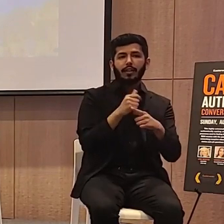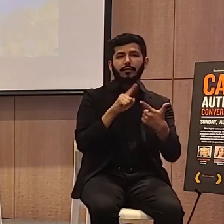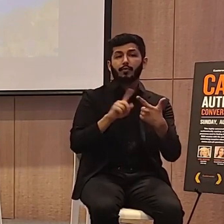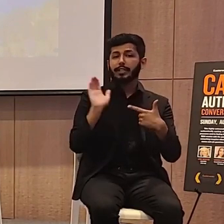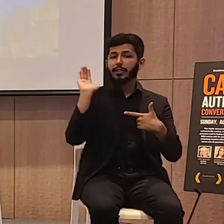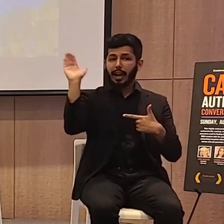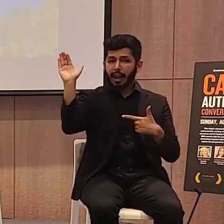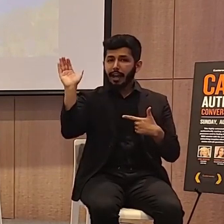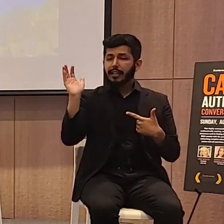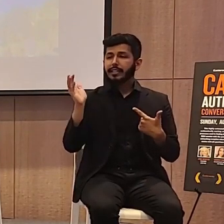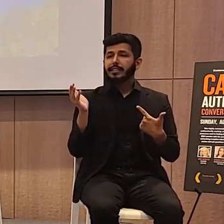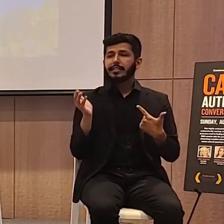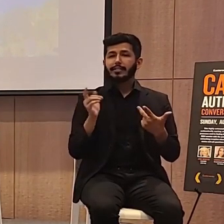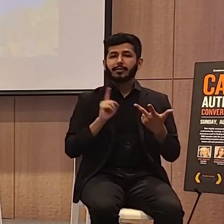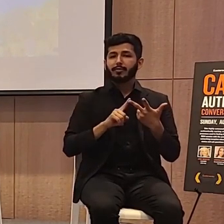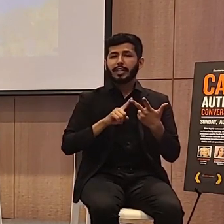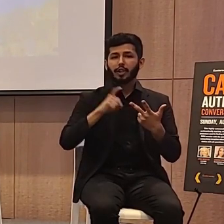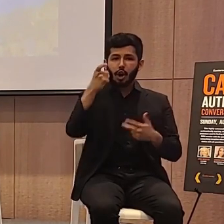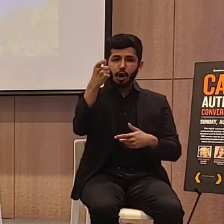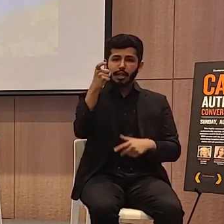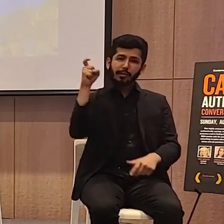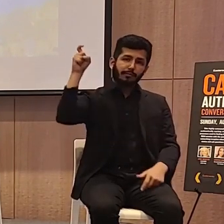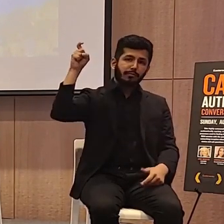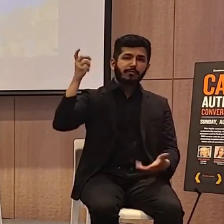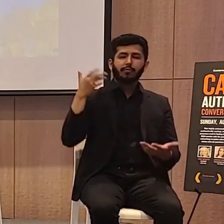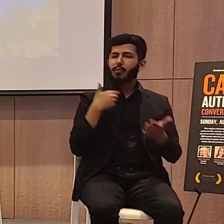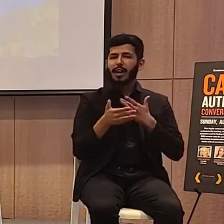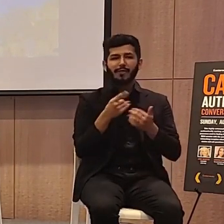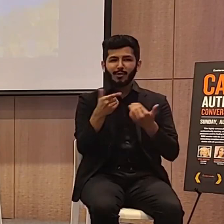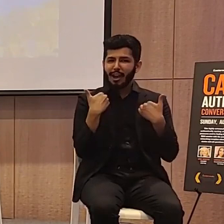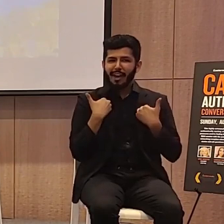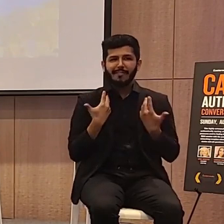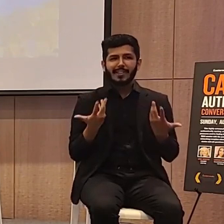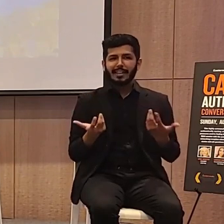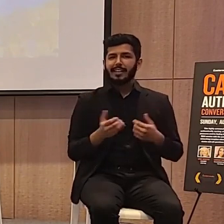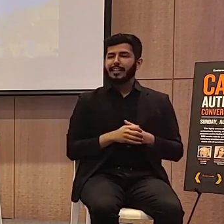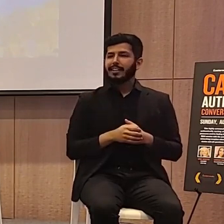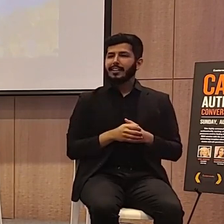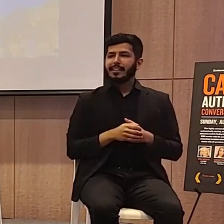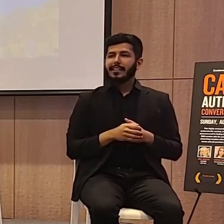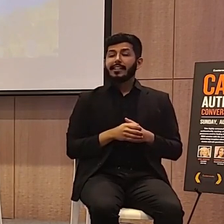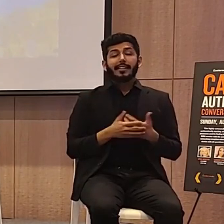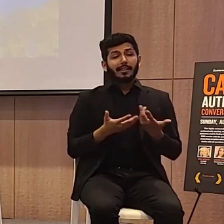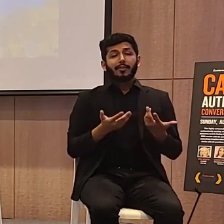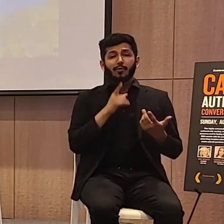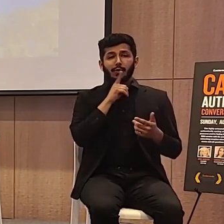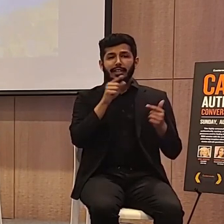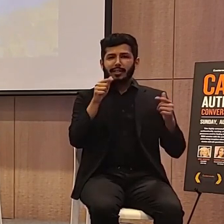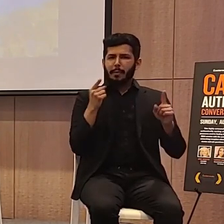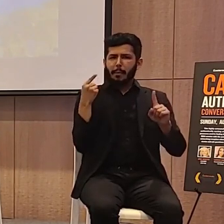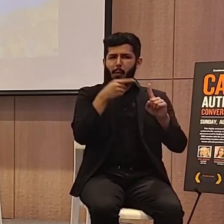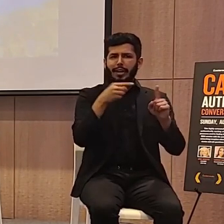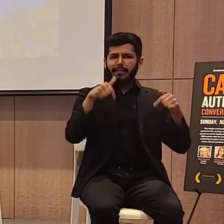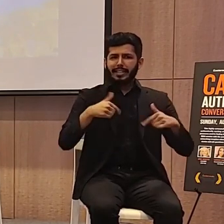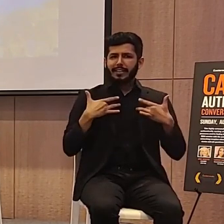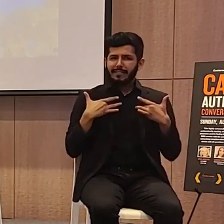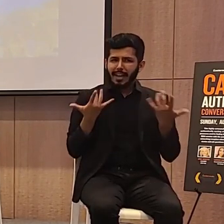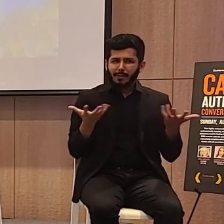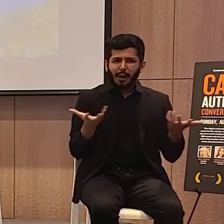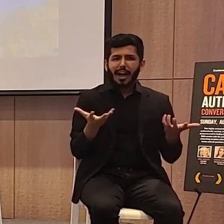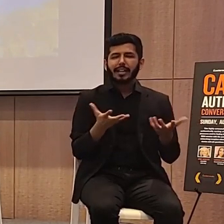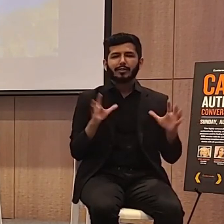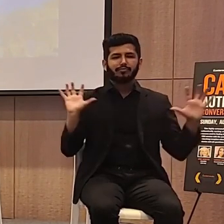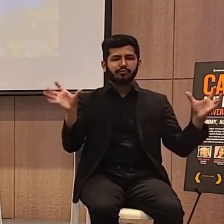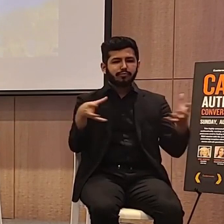Raise your hook, whatever you got, you know, ultimately this is about being together, because